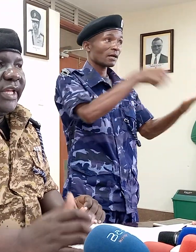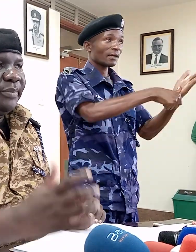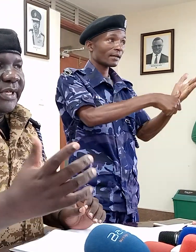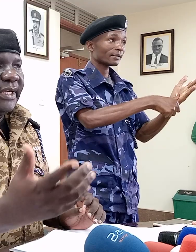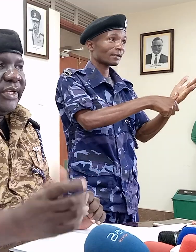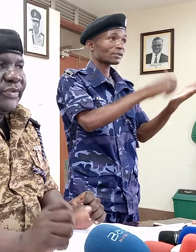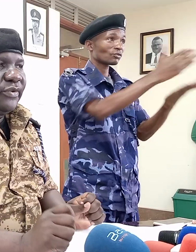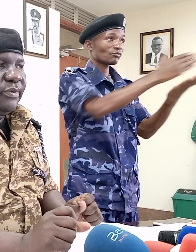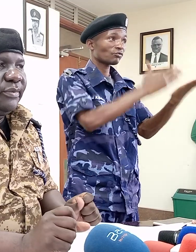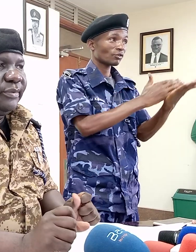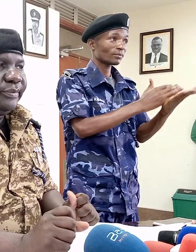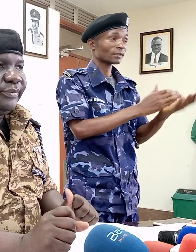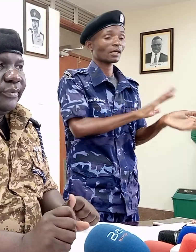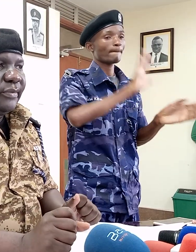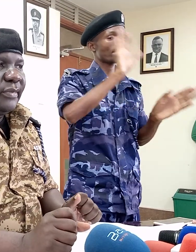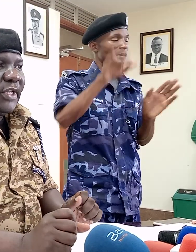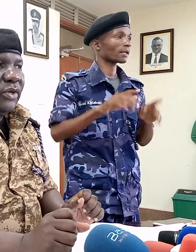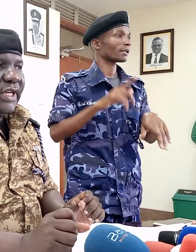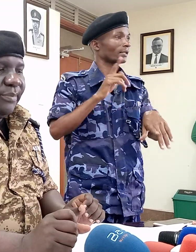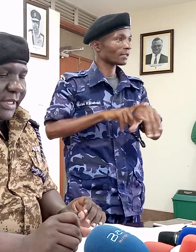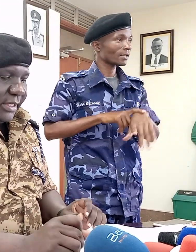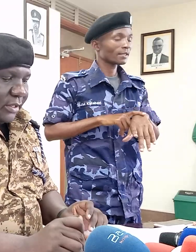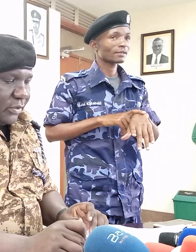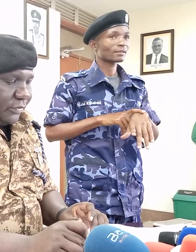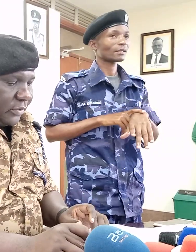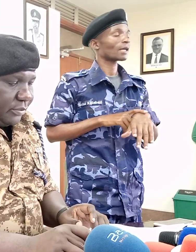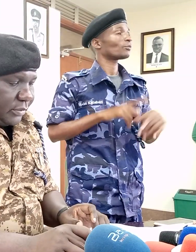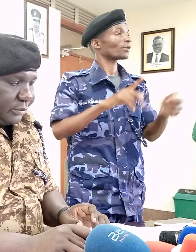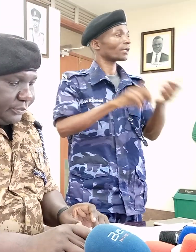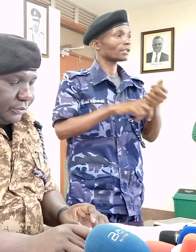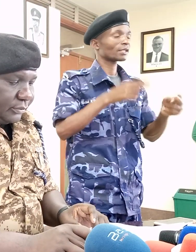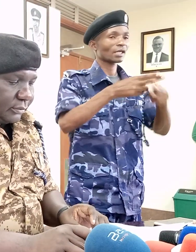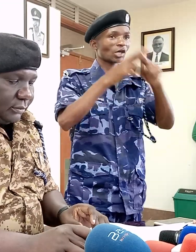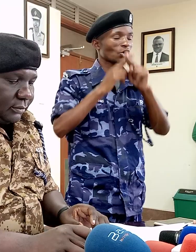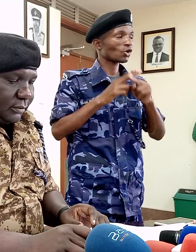and while picking his form, loan application, loan form,